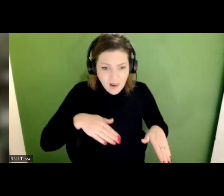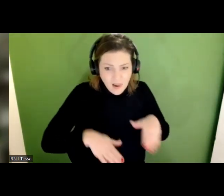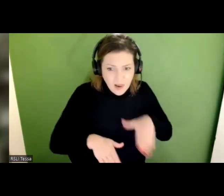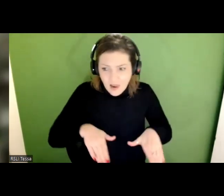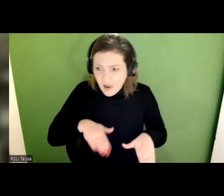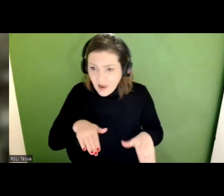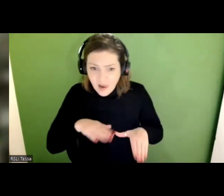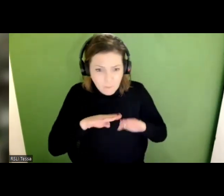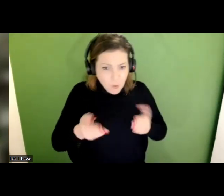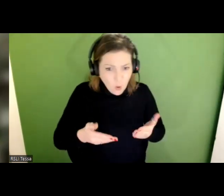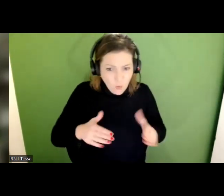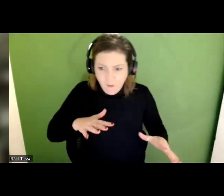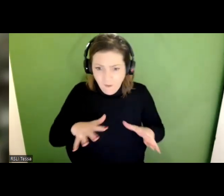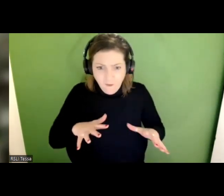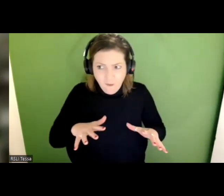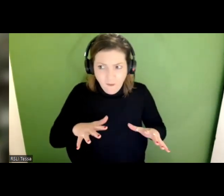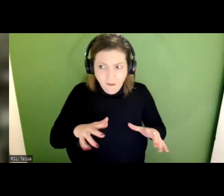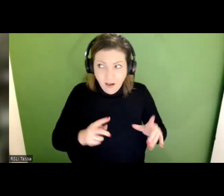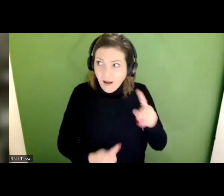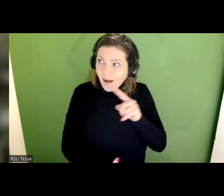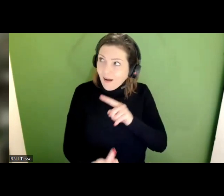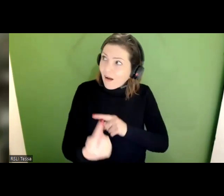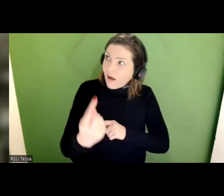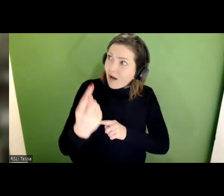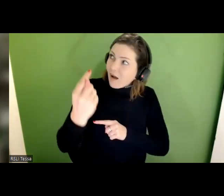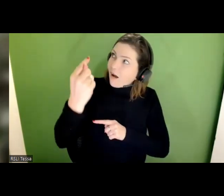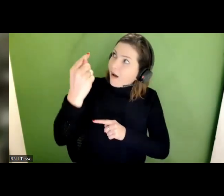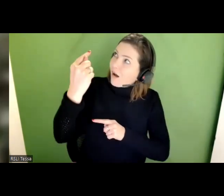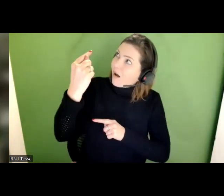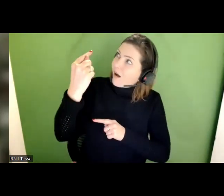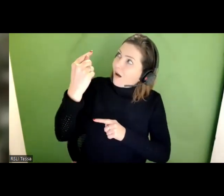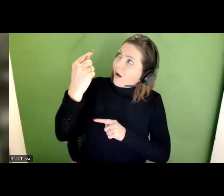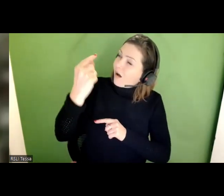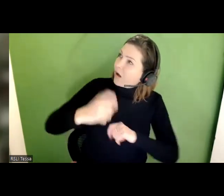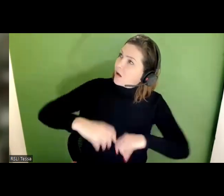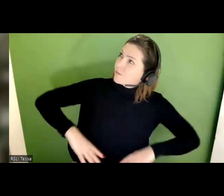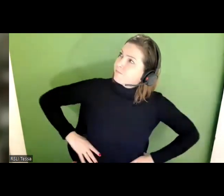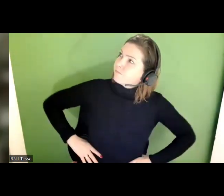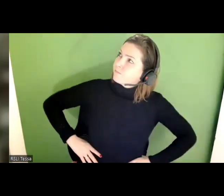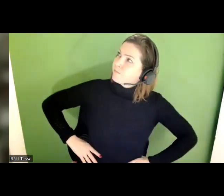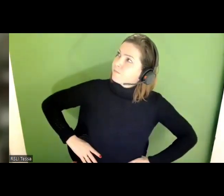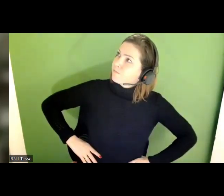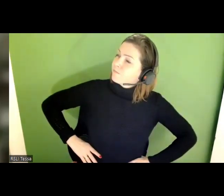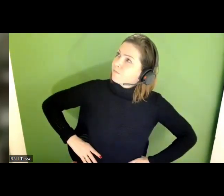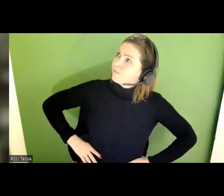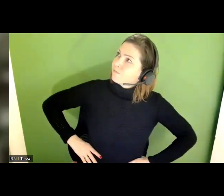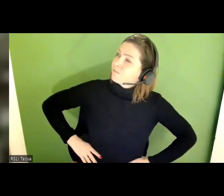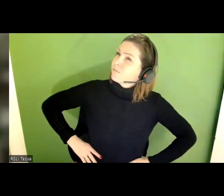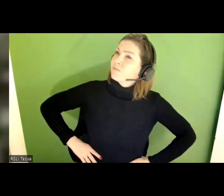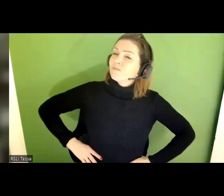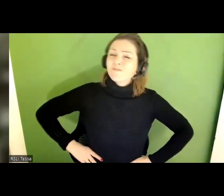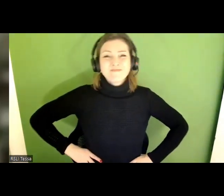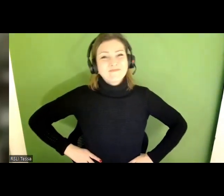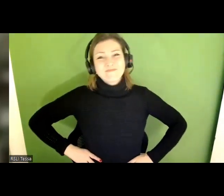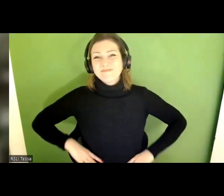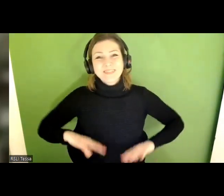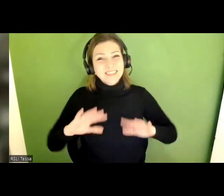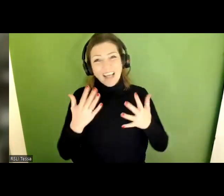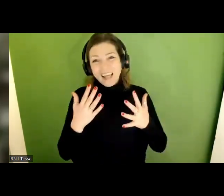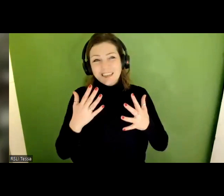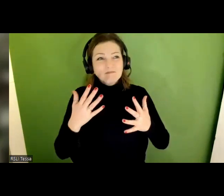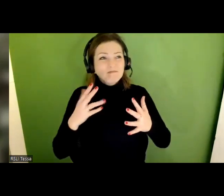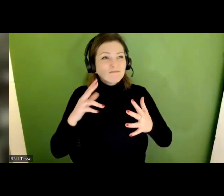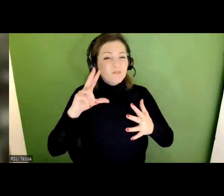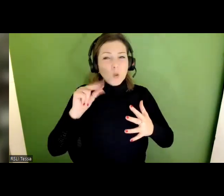ball, just on the other side of the wall. Instinctively, she looked up. The brick wall must have been 10 or 12